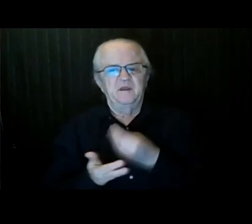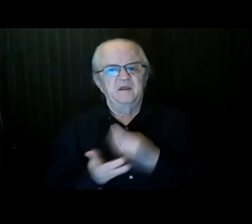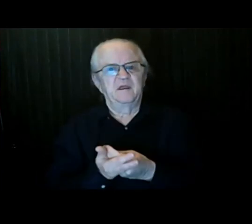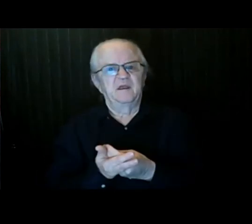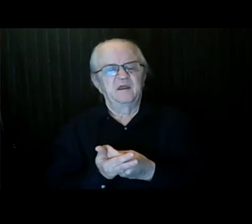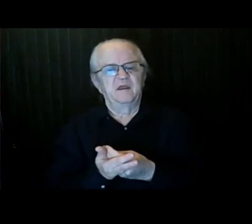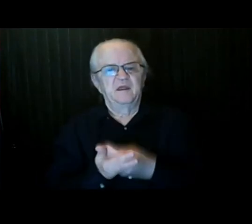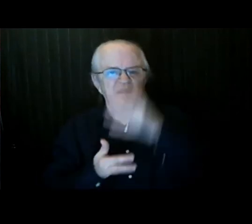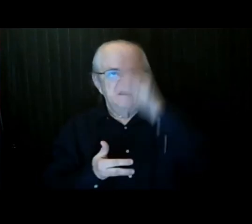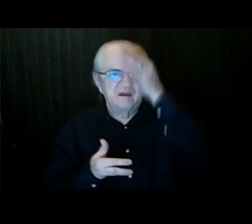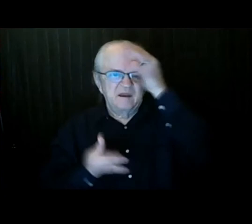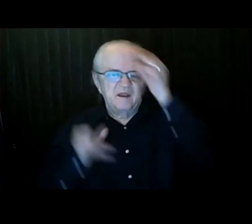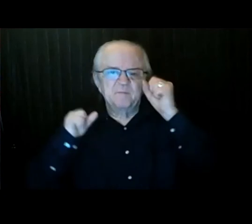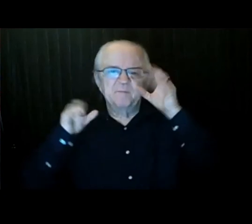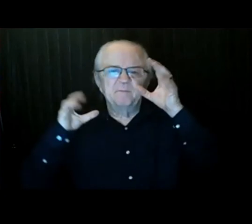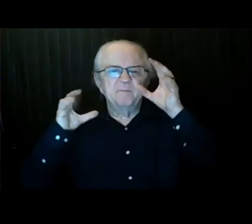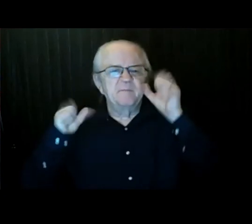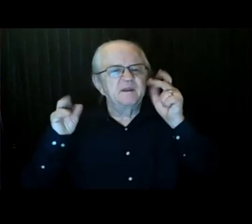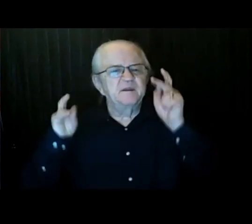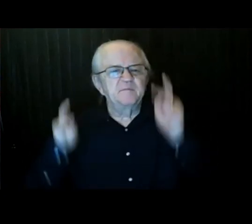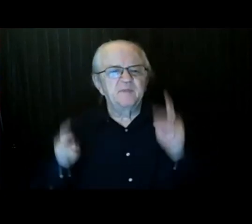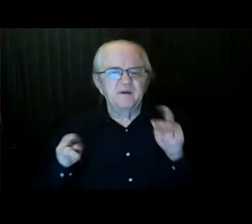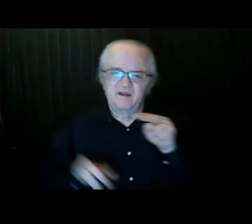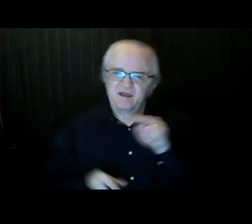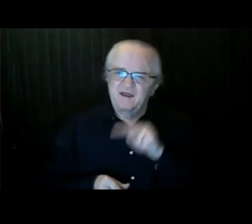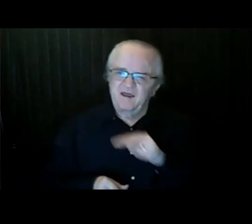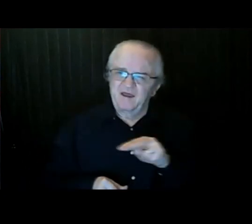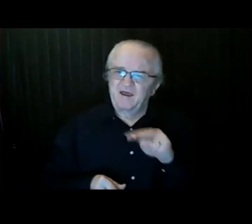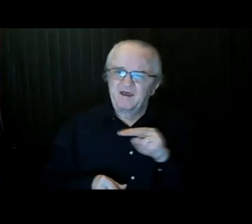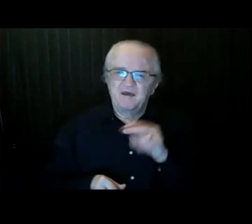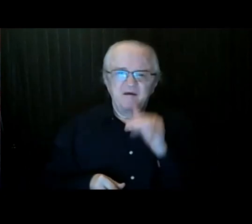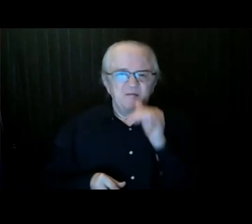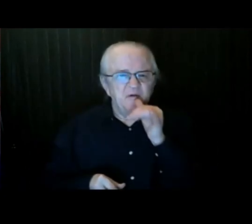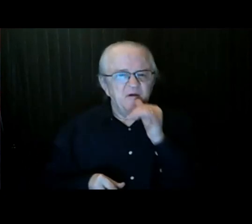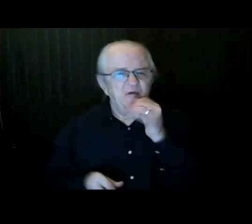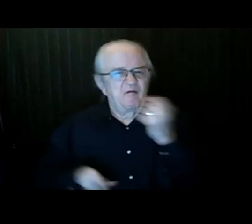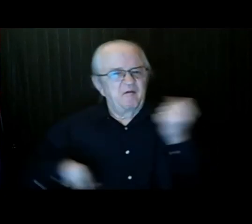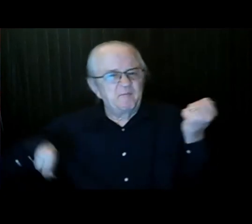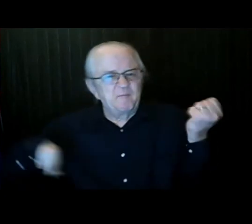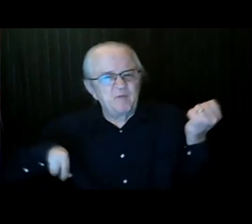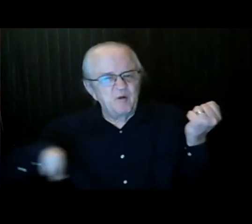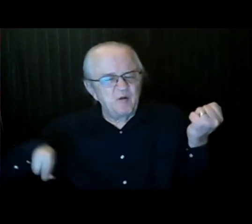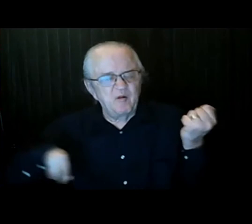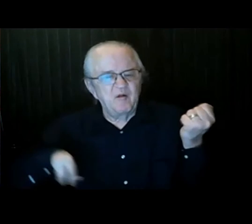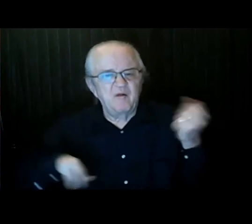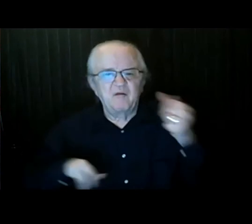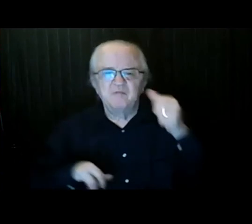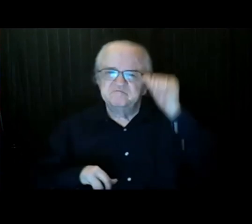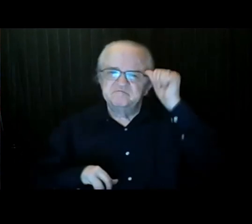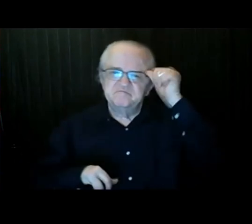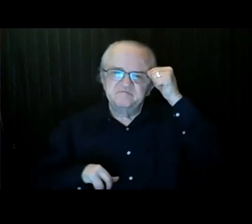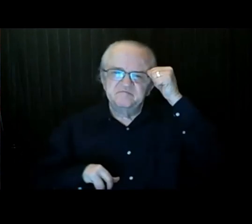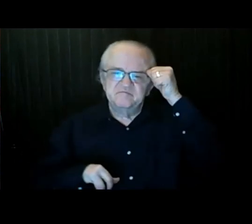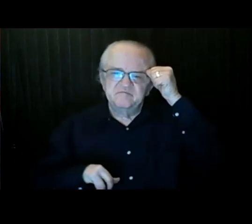He was an amazing guy when I saw him in this situation. I remember one of the rare times Dad had